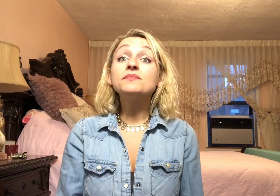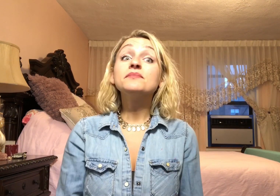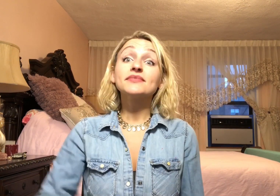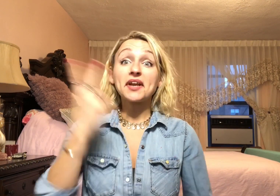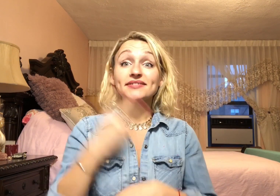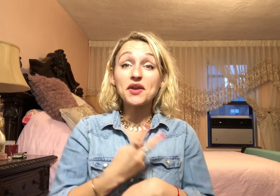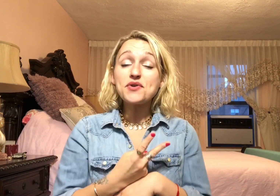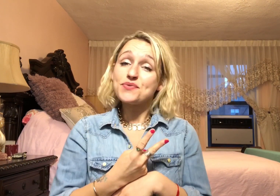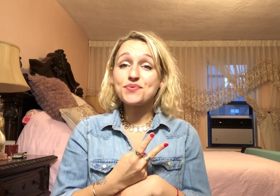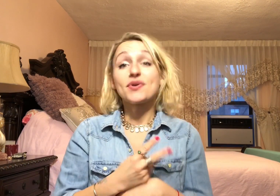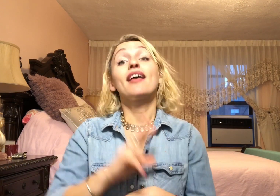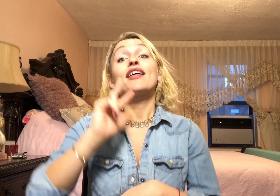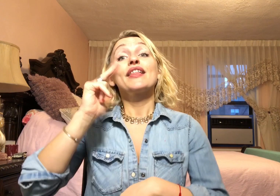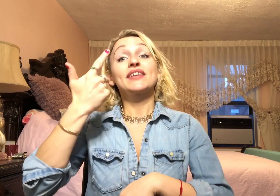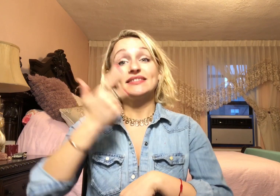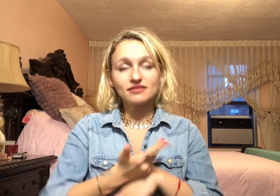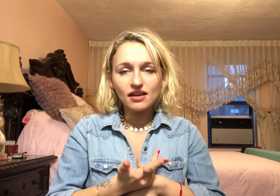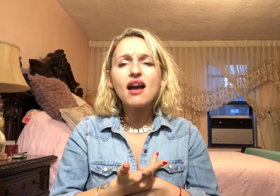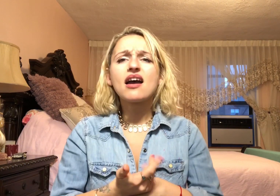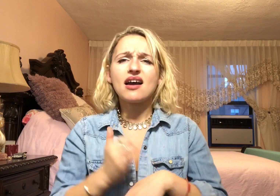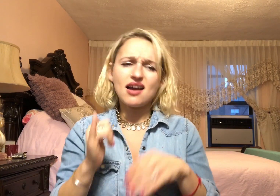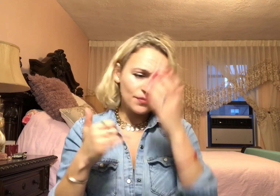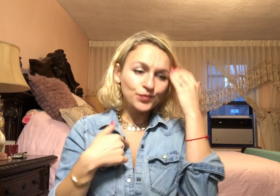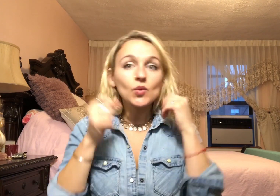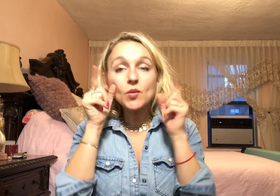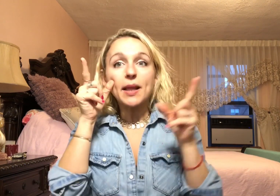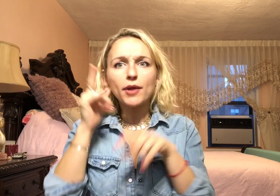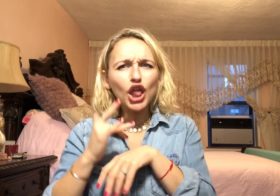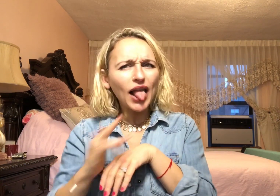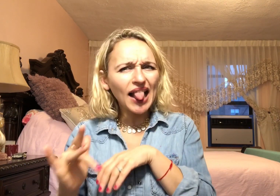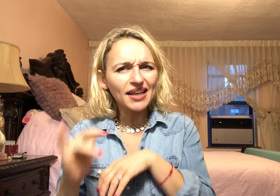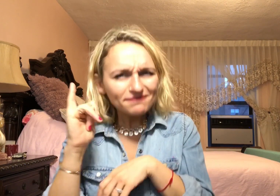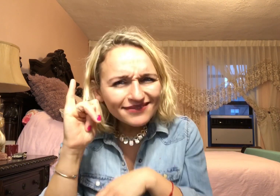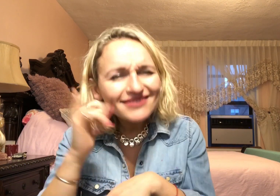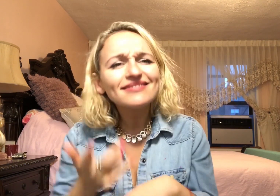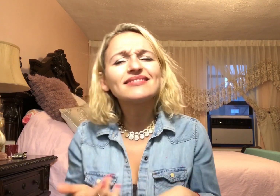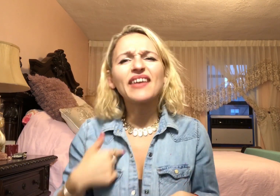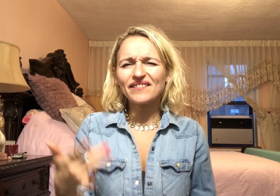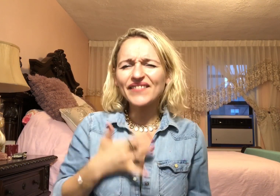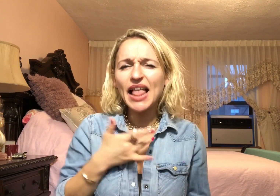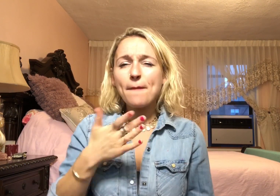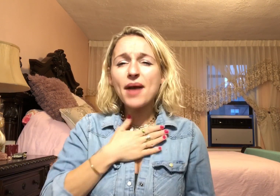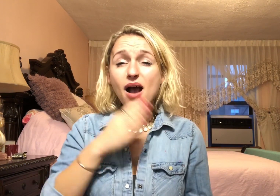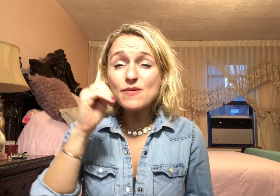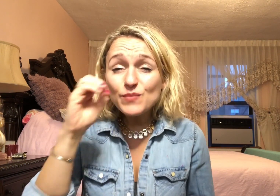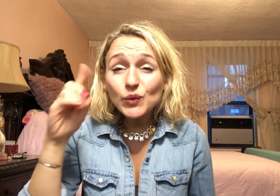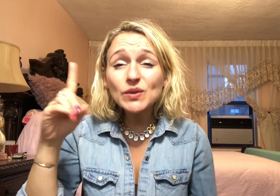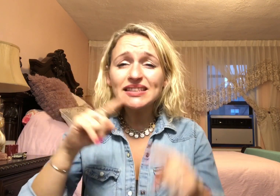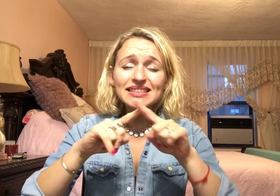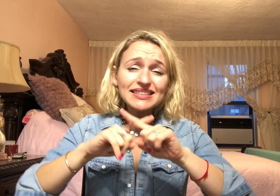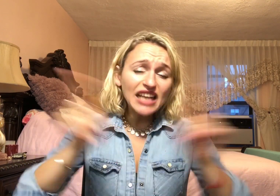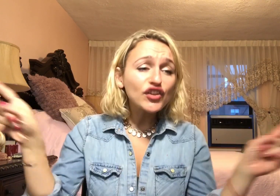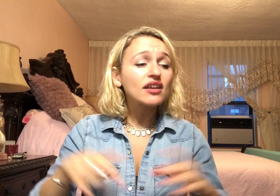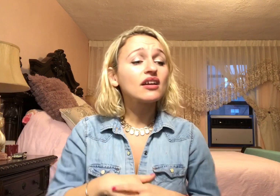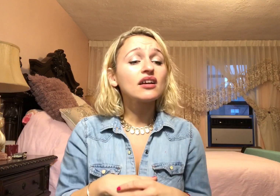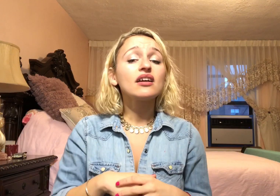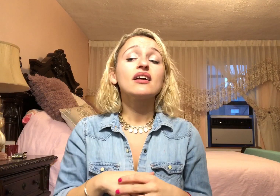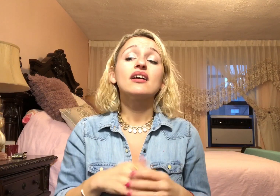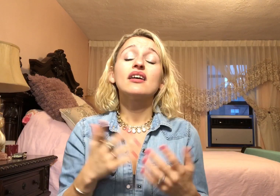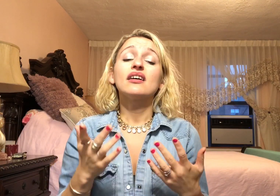On the third day, I woke up early. I felt my mood was different. I